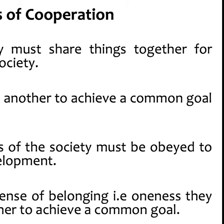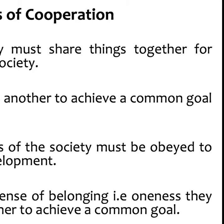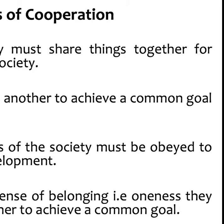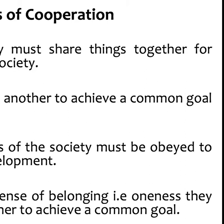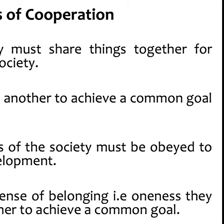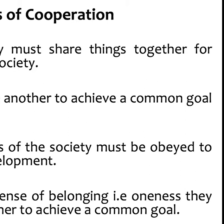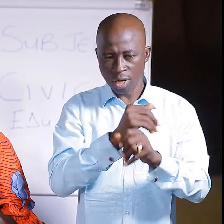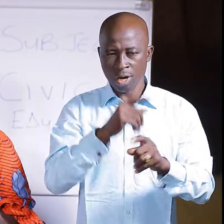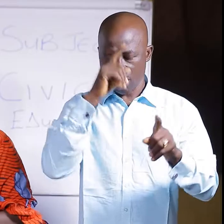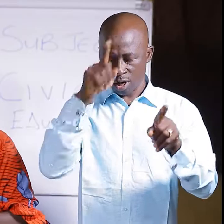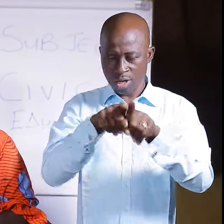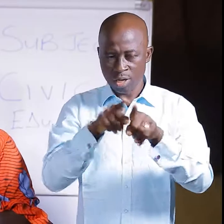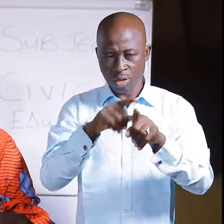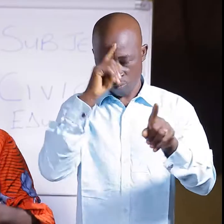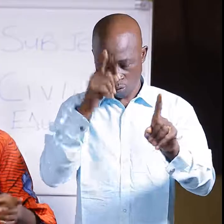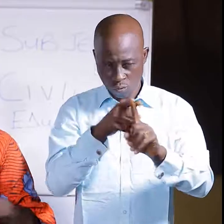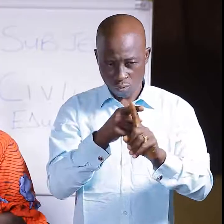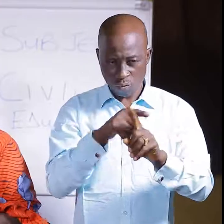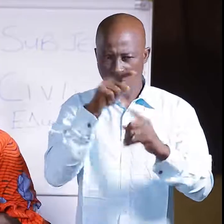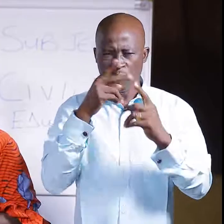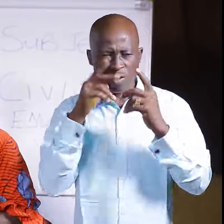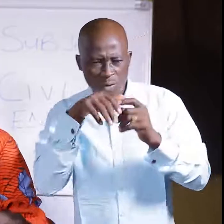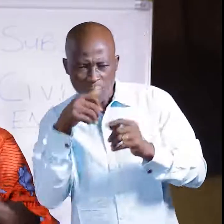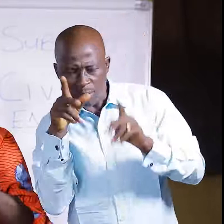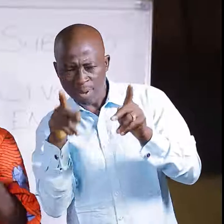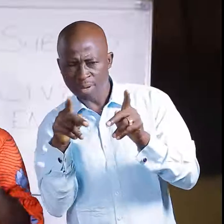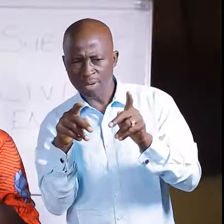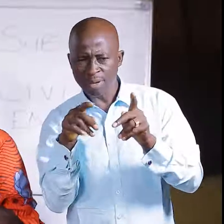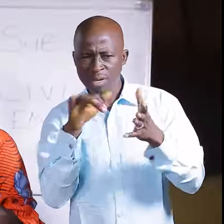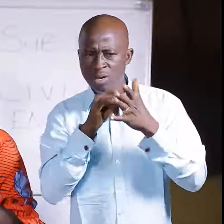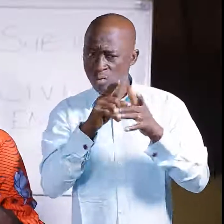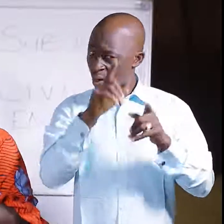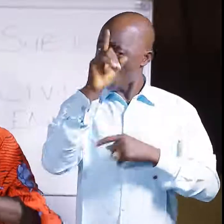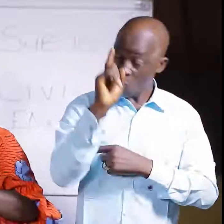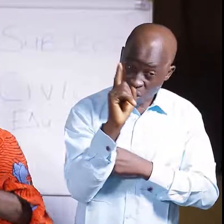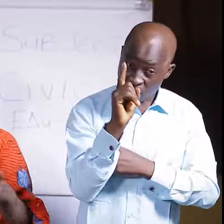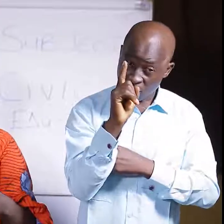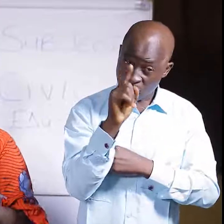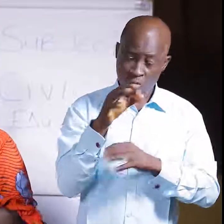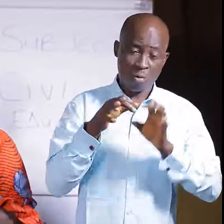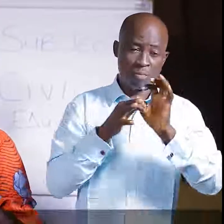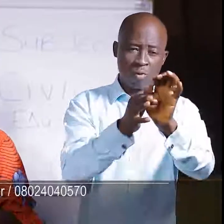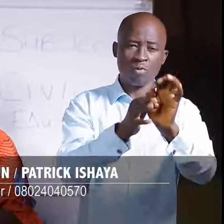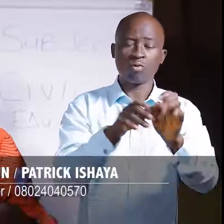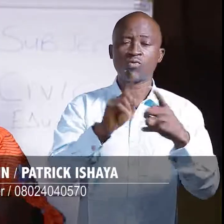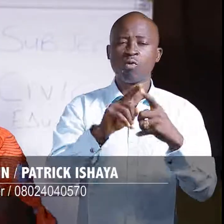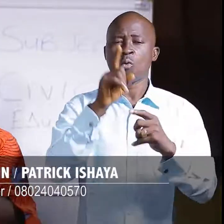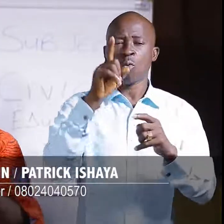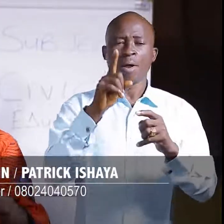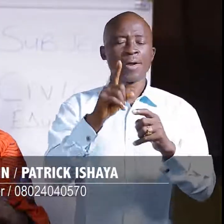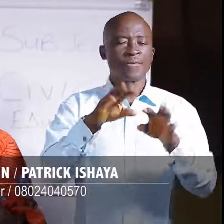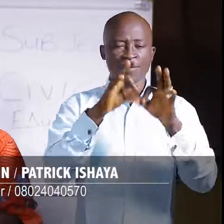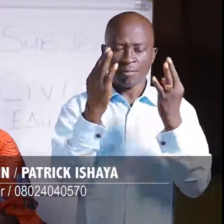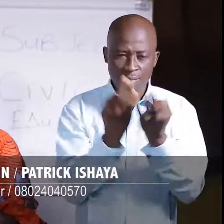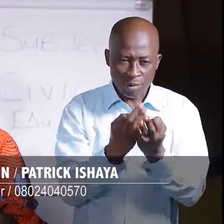common goal. When you look at the other person, that you are one, You belong to one family. You belong